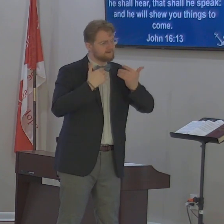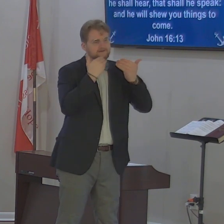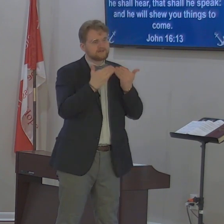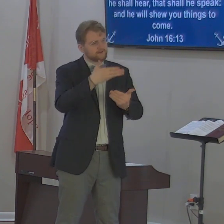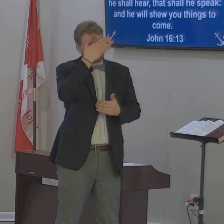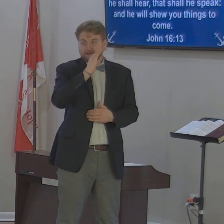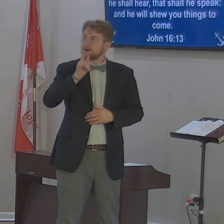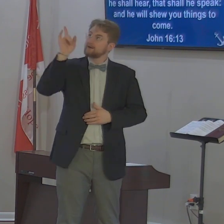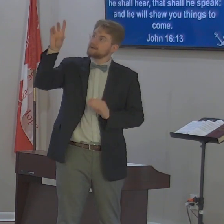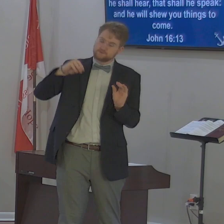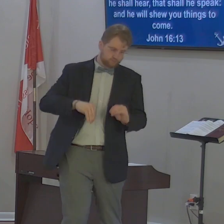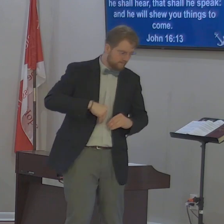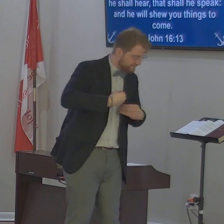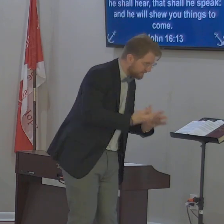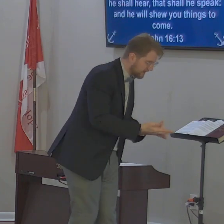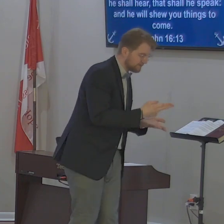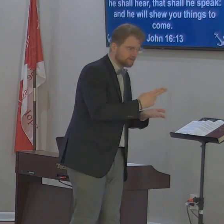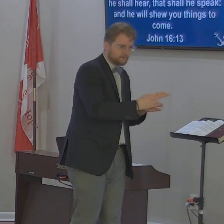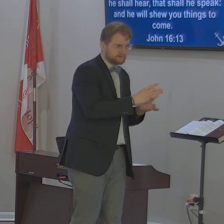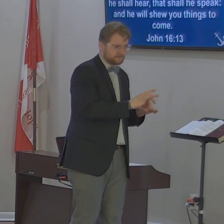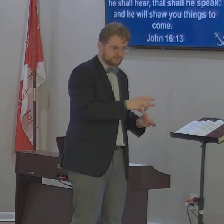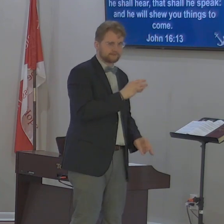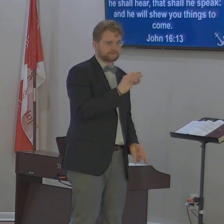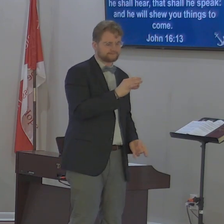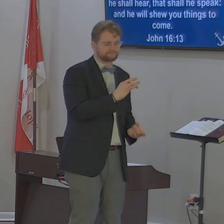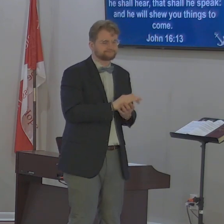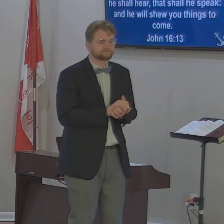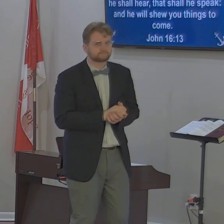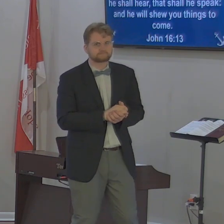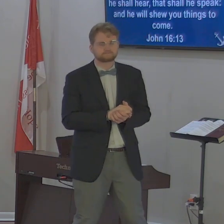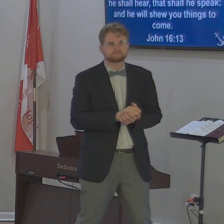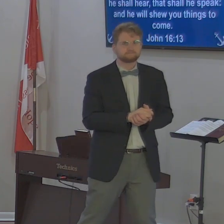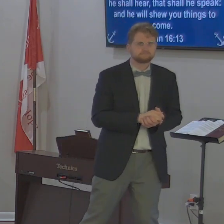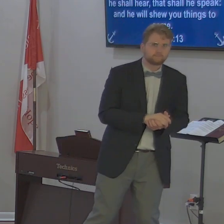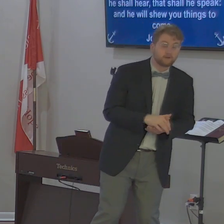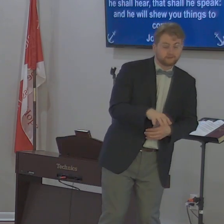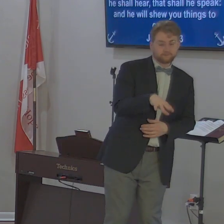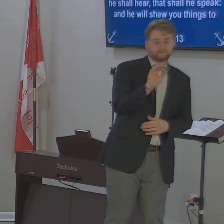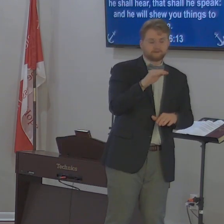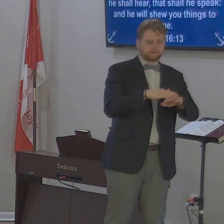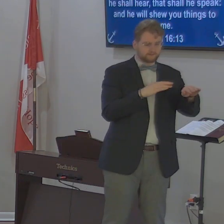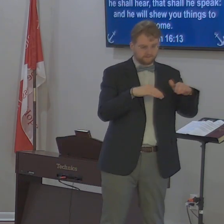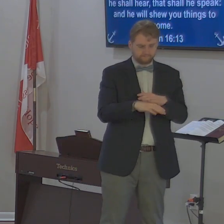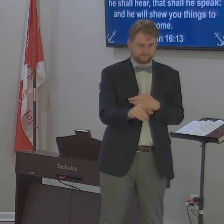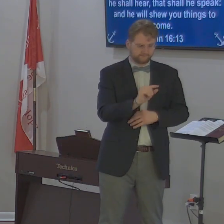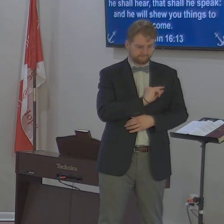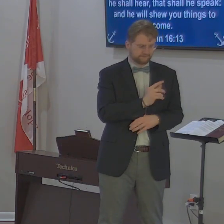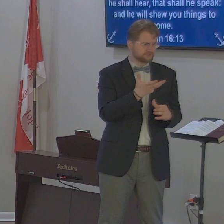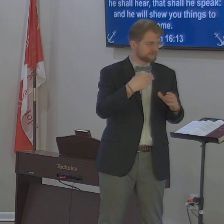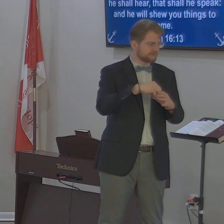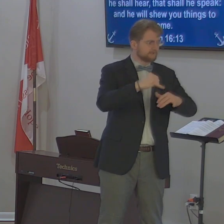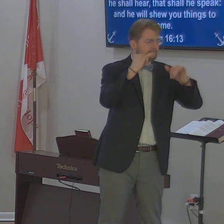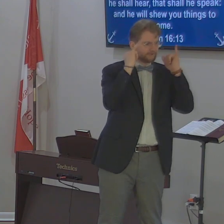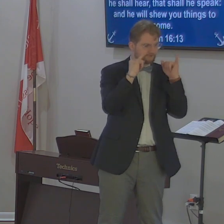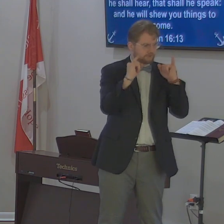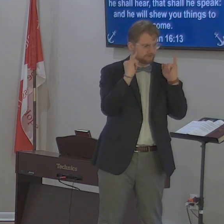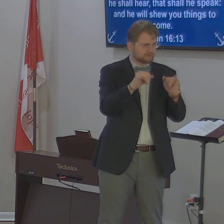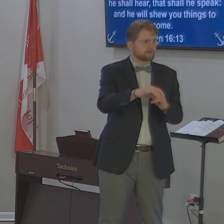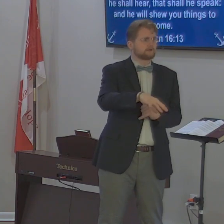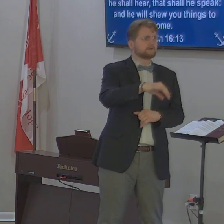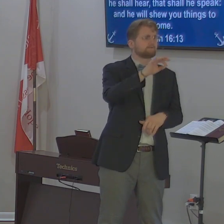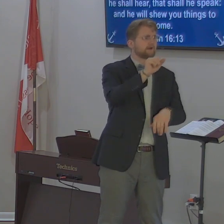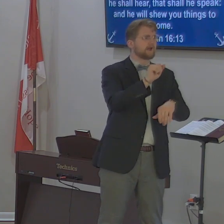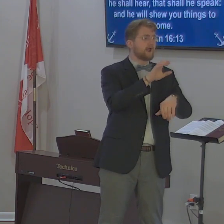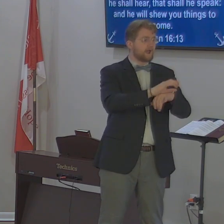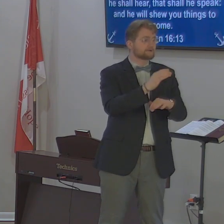lead and guide us in all truth. The first thing I want you to see that we find comfort of conviction in is instruction. Go back to Acts chapter 9 with